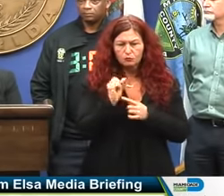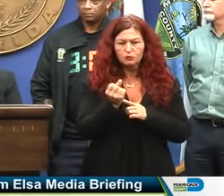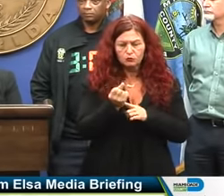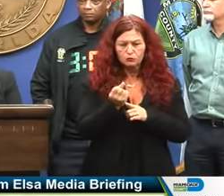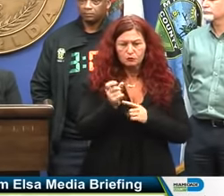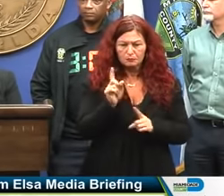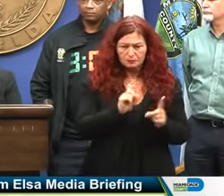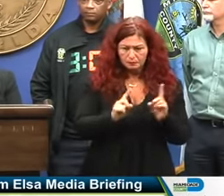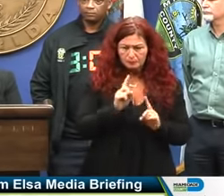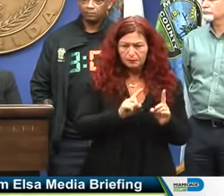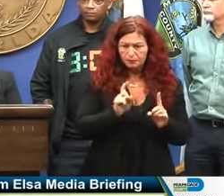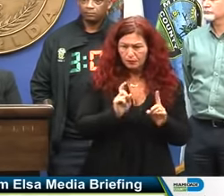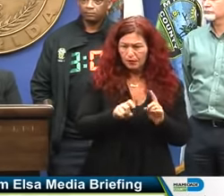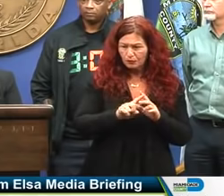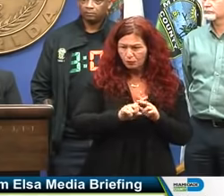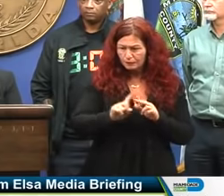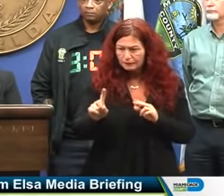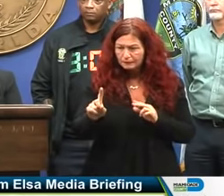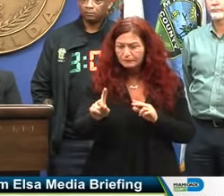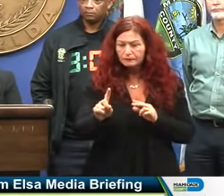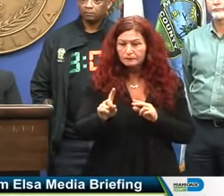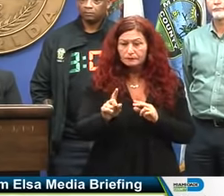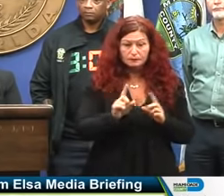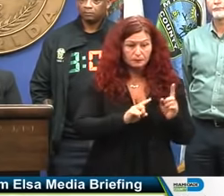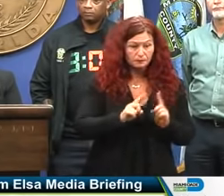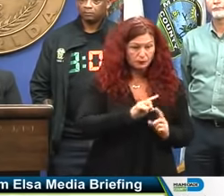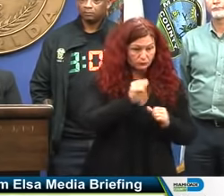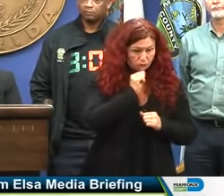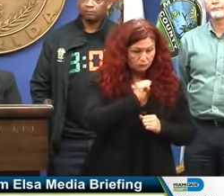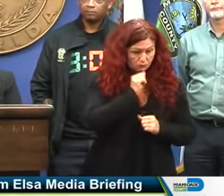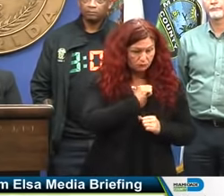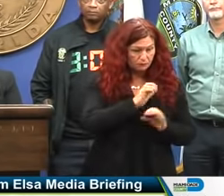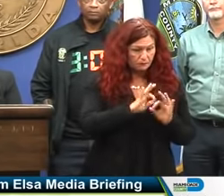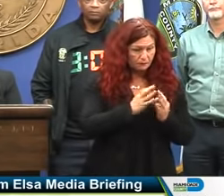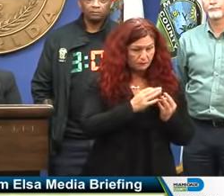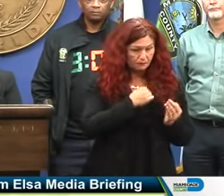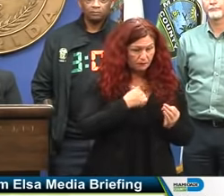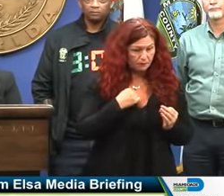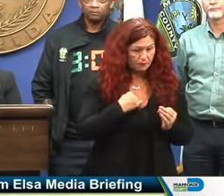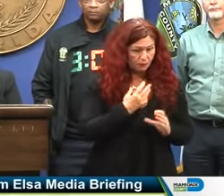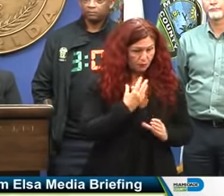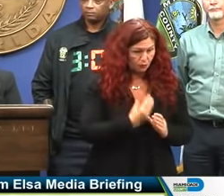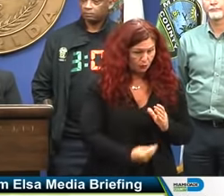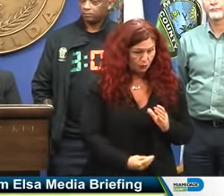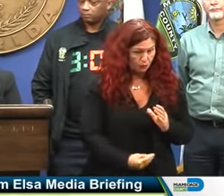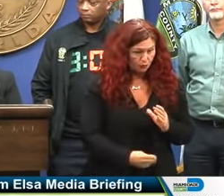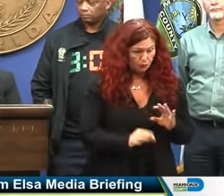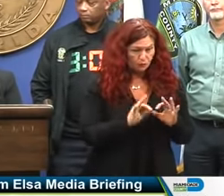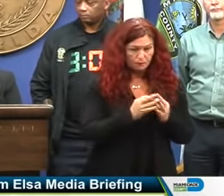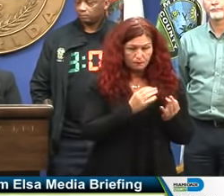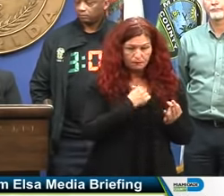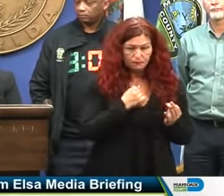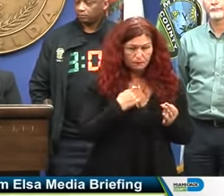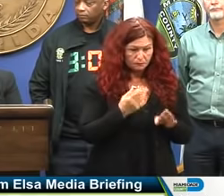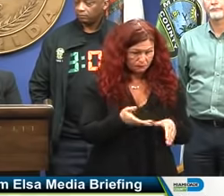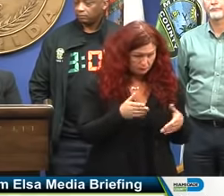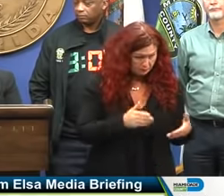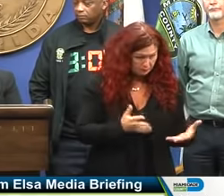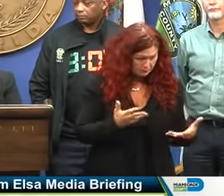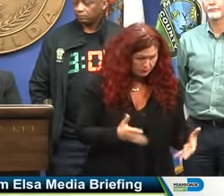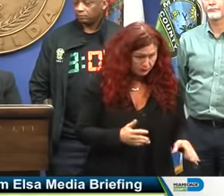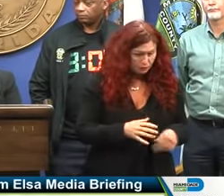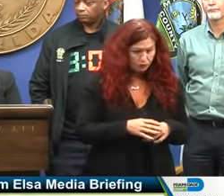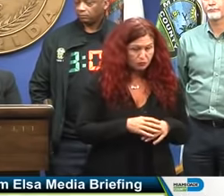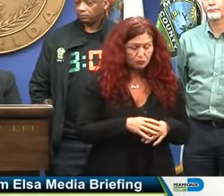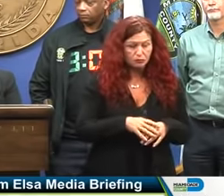is mourning for those who lost their loved ones and for those who are waiting for news from the collapse. To lose your home and all your